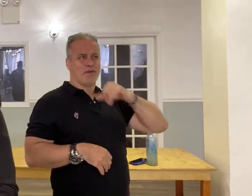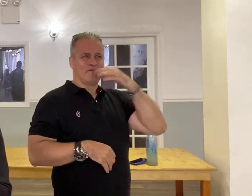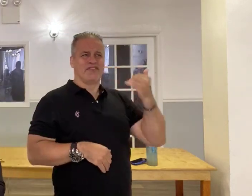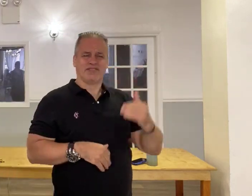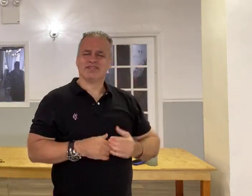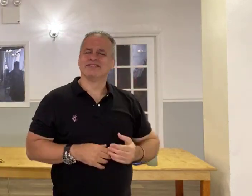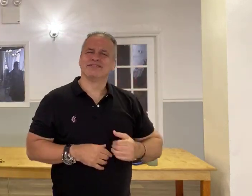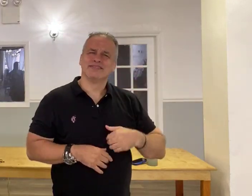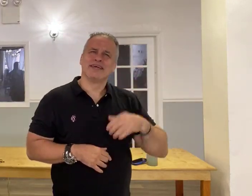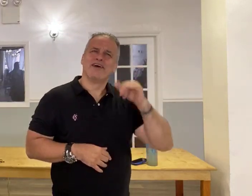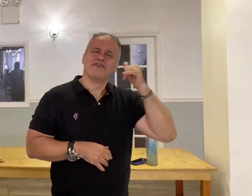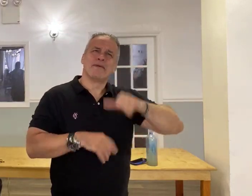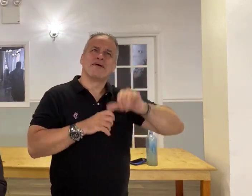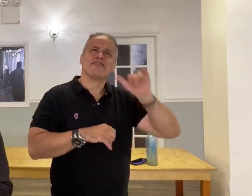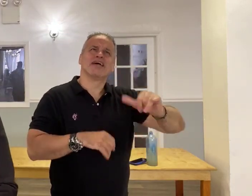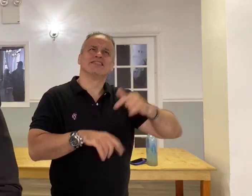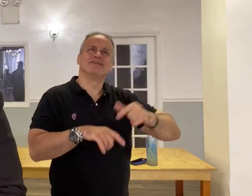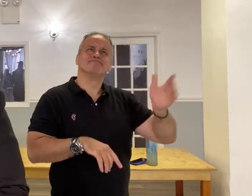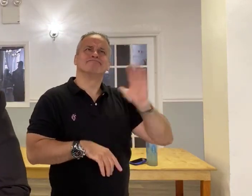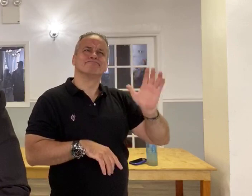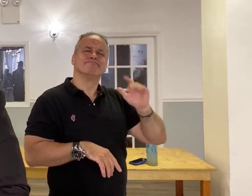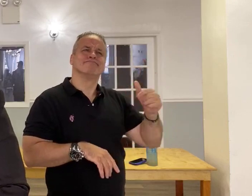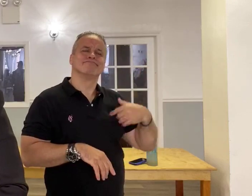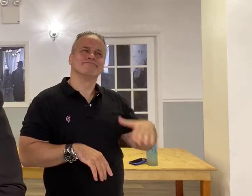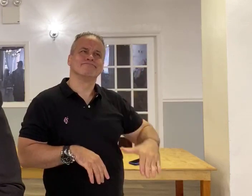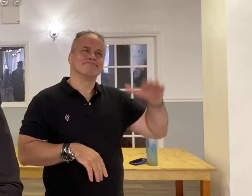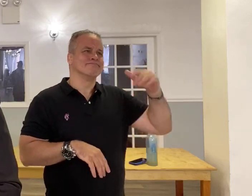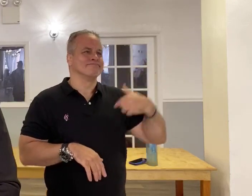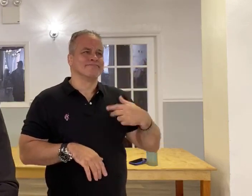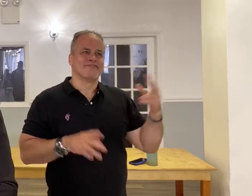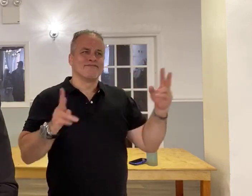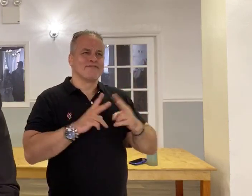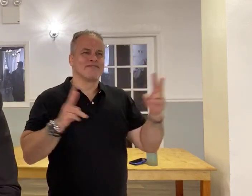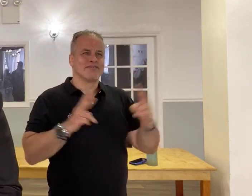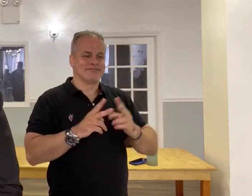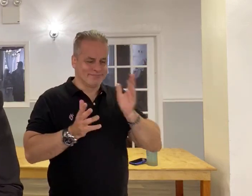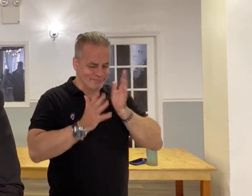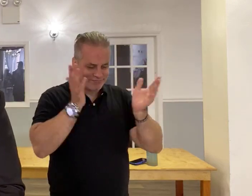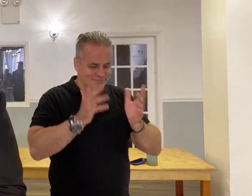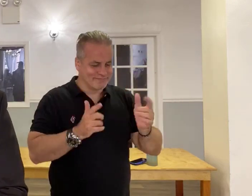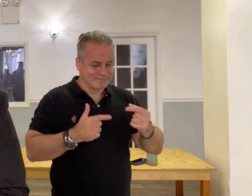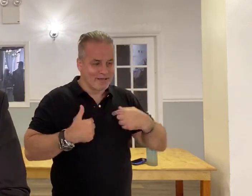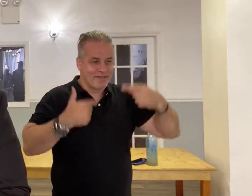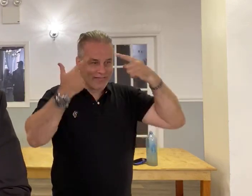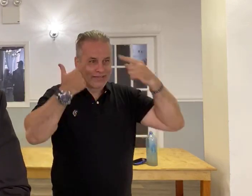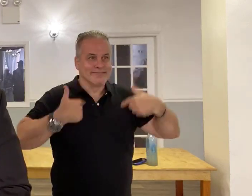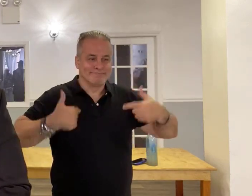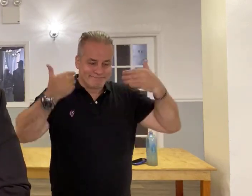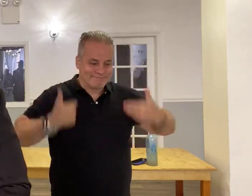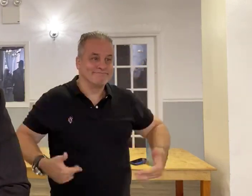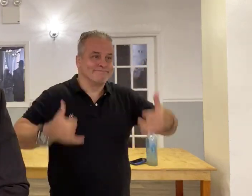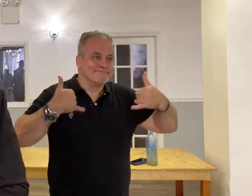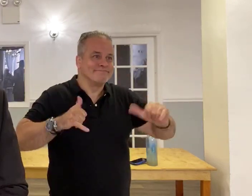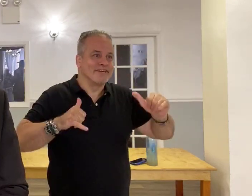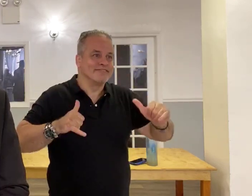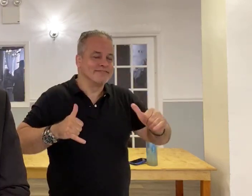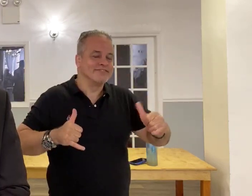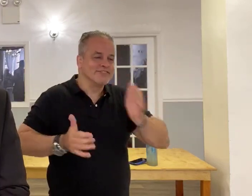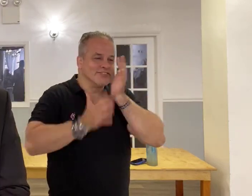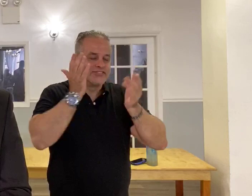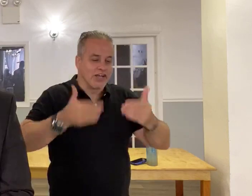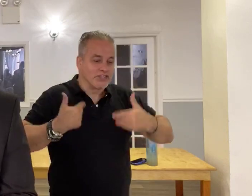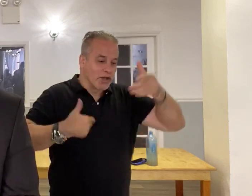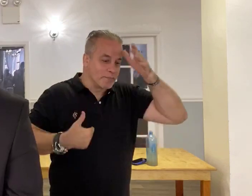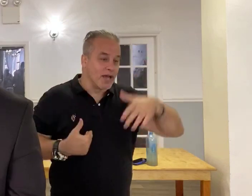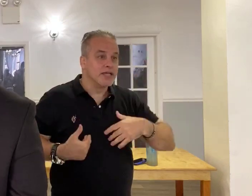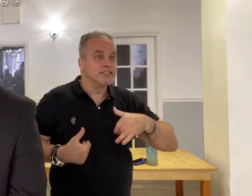shy young child, and I think I'm a shy young man still. And yes, I'm young. That's right.